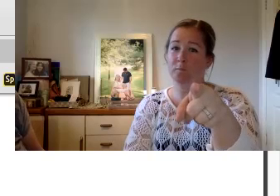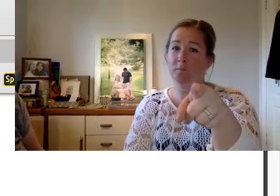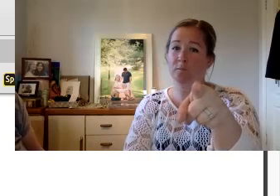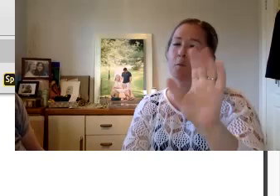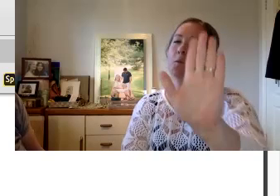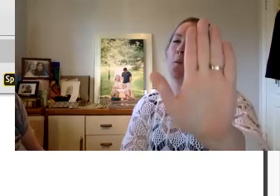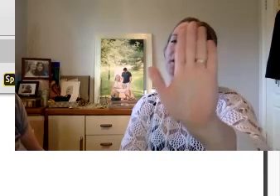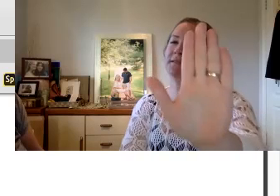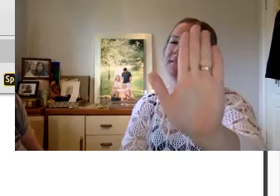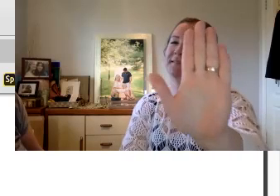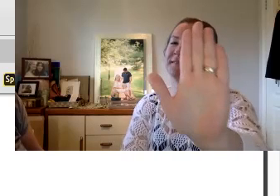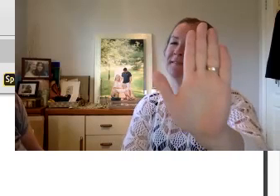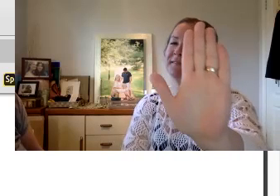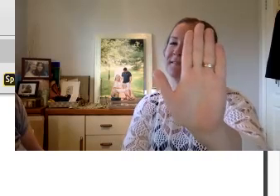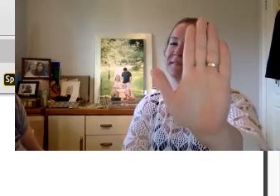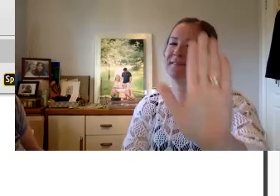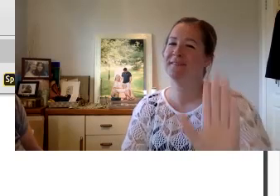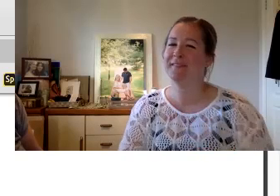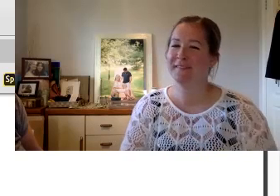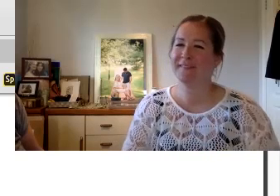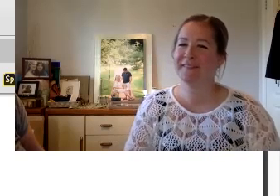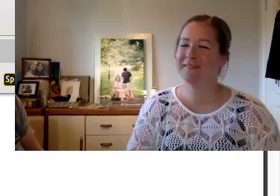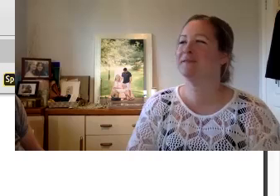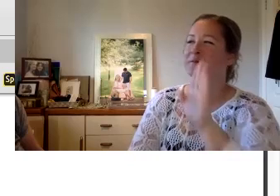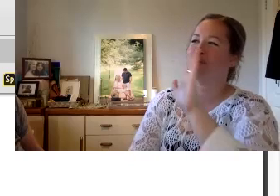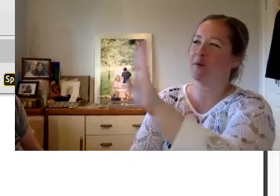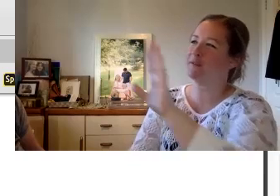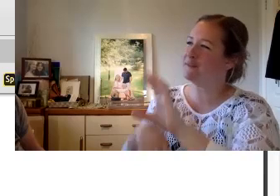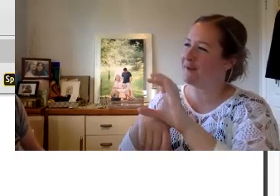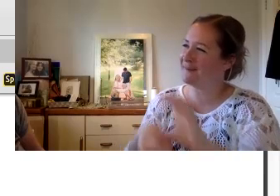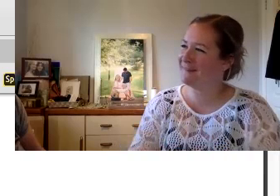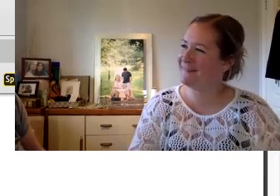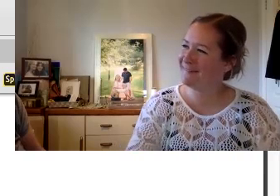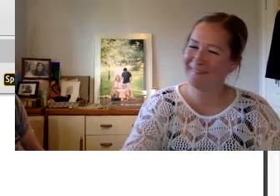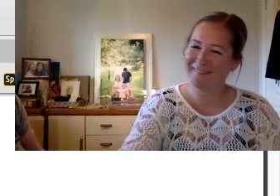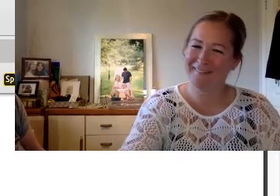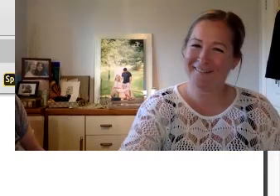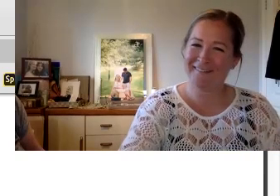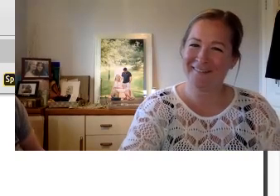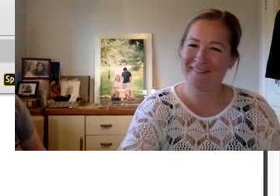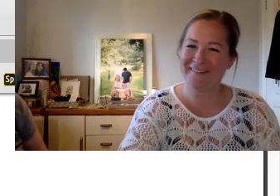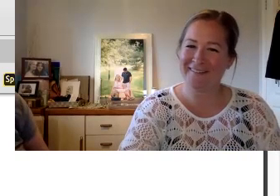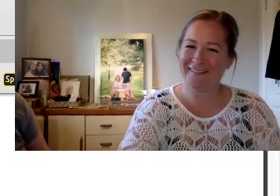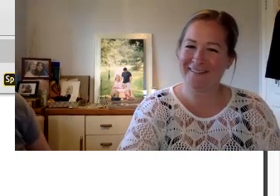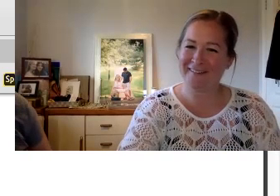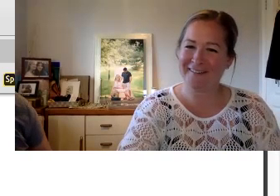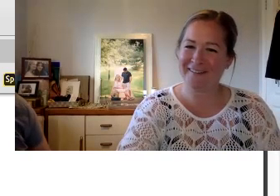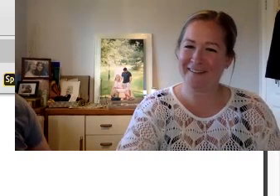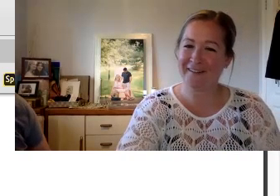You. Point to the person, you or your. You're a chocolate.